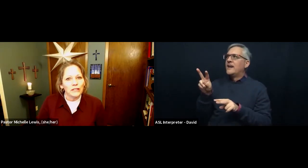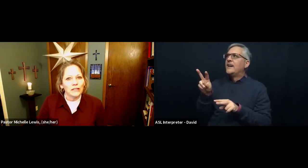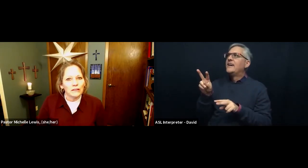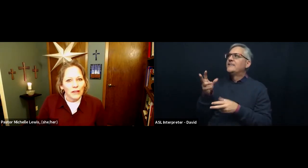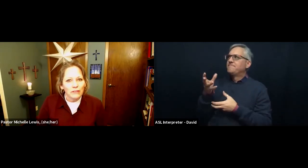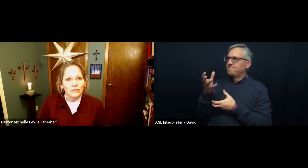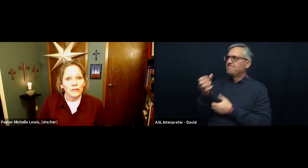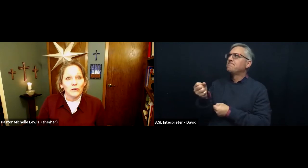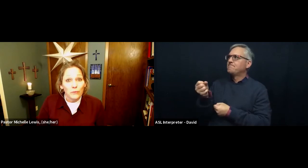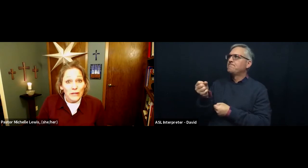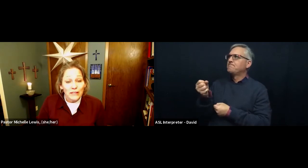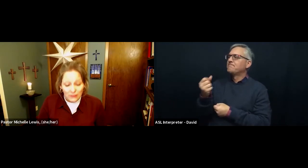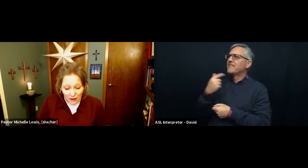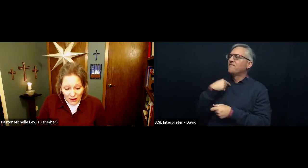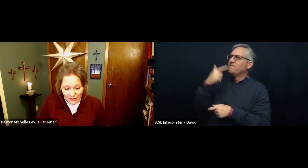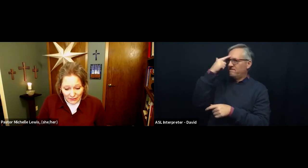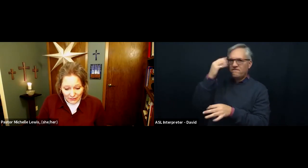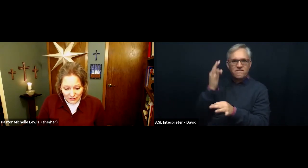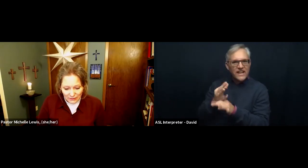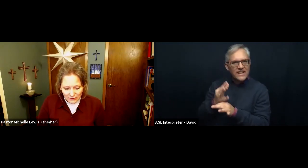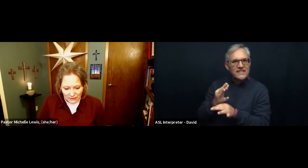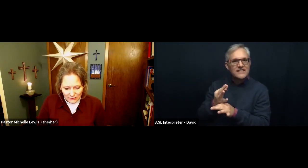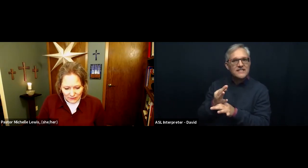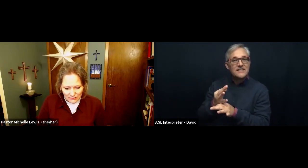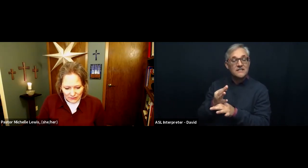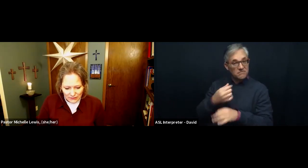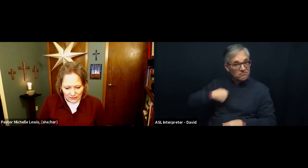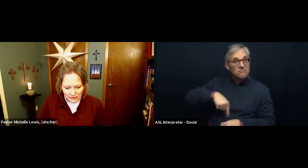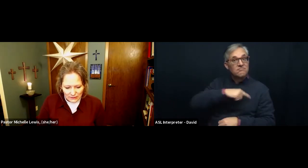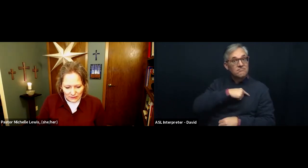included in life with God.